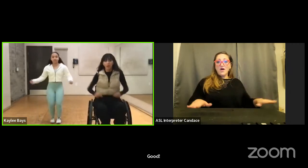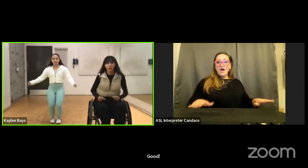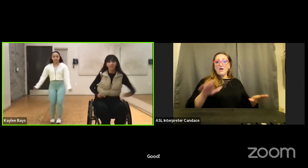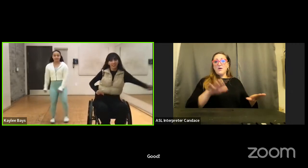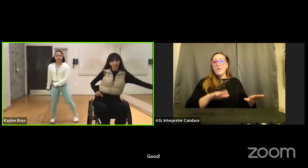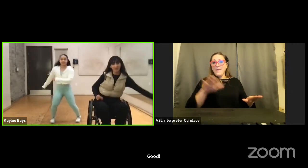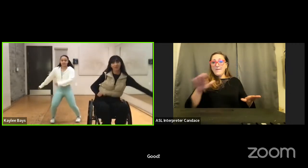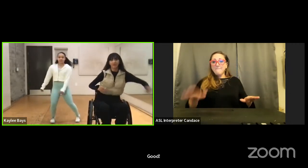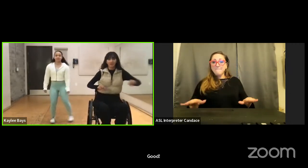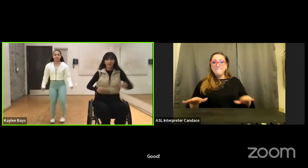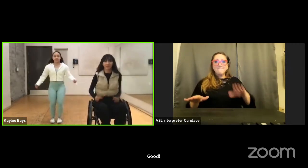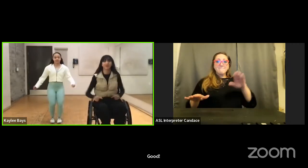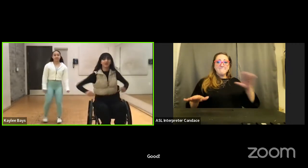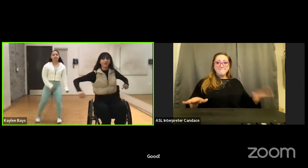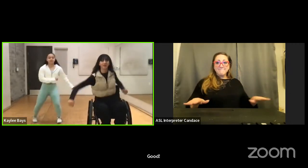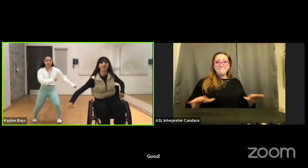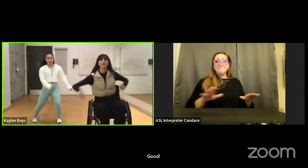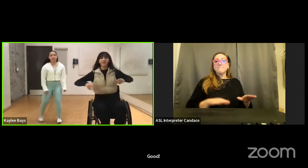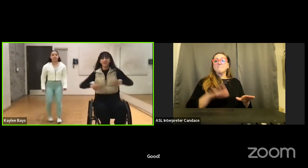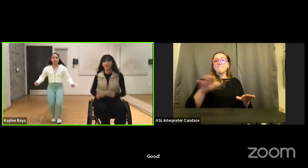floor. Bouncing.